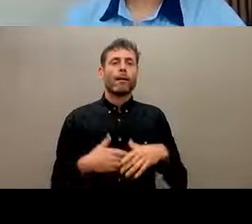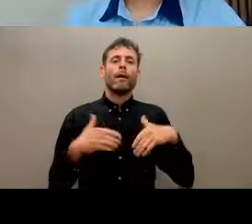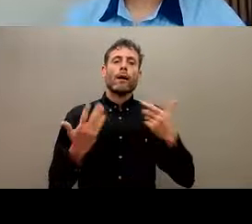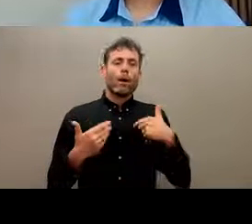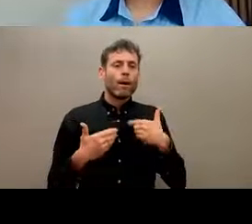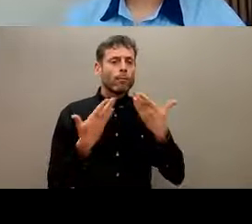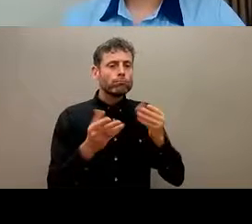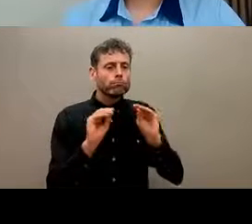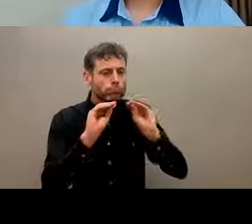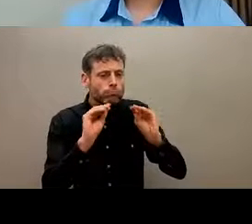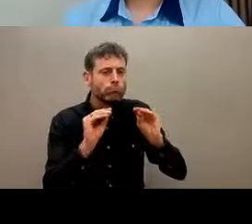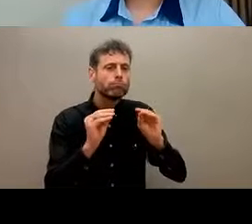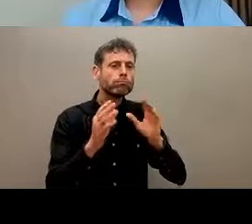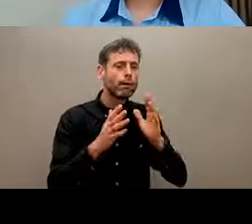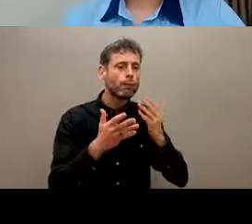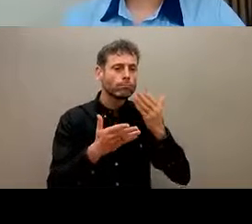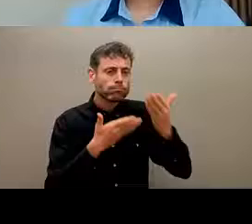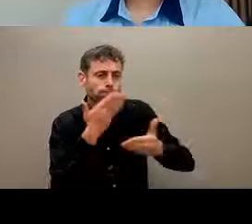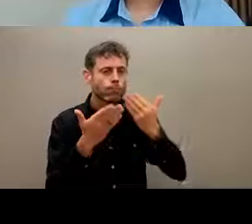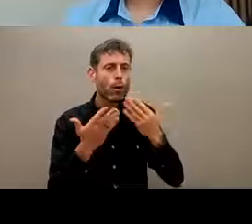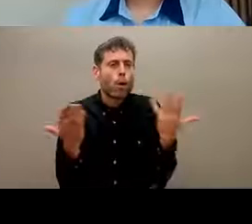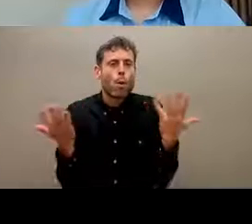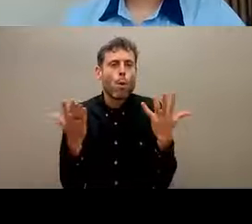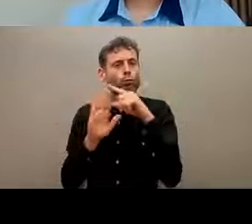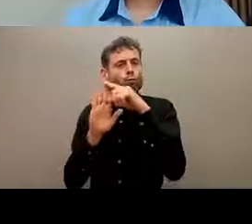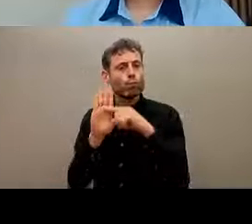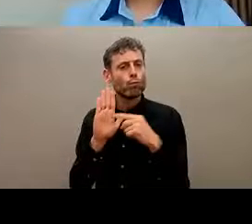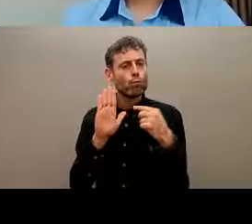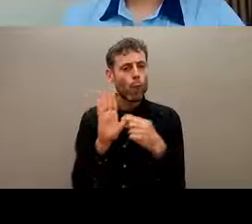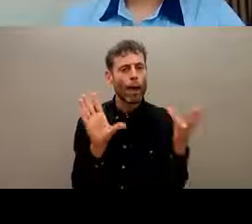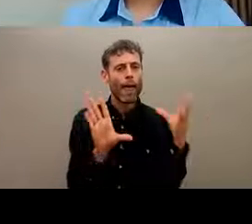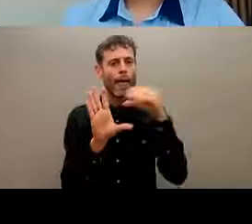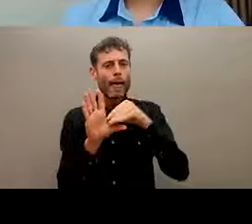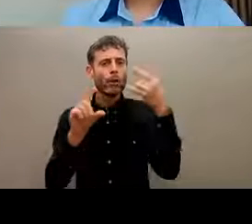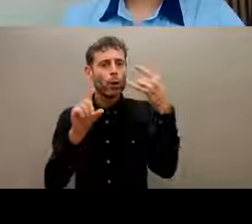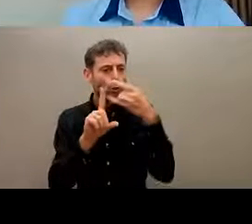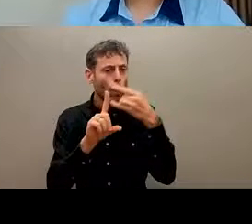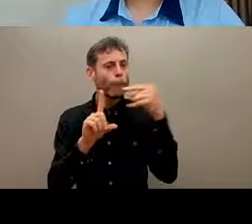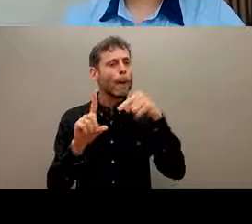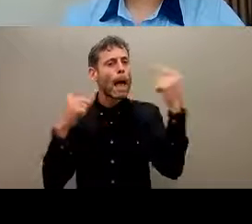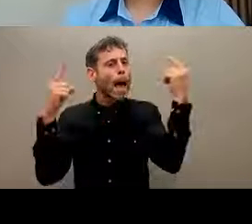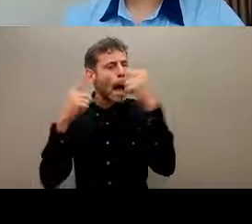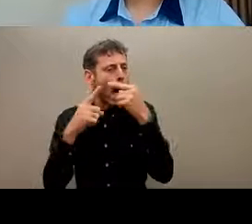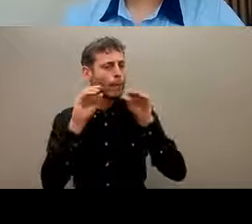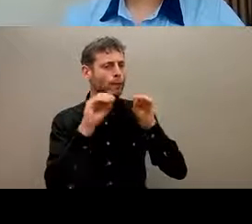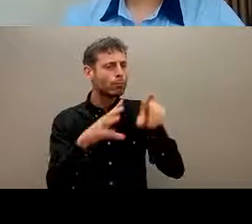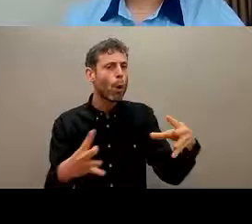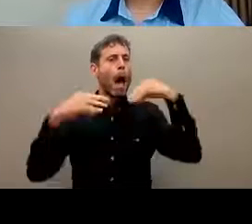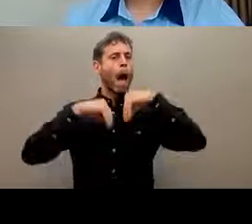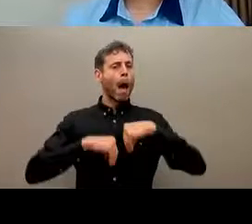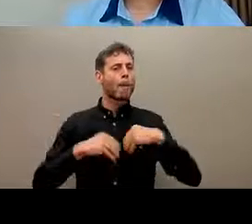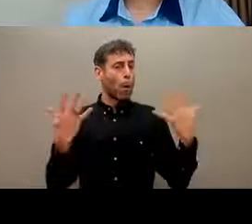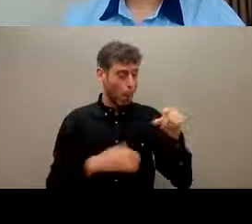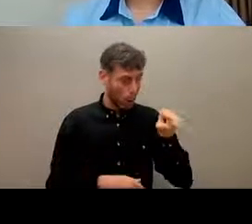students, but also for the volunteers as well, to make sure that they understand the nature of this program, and also they know what they should do and